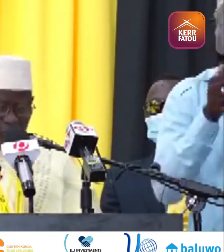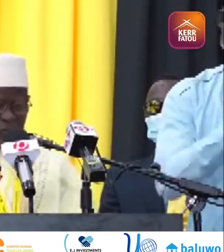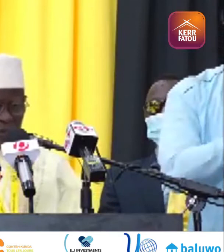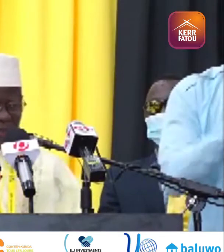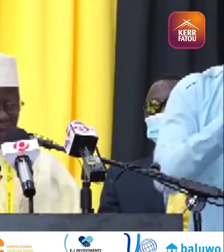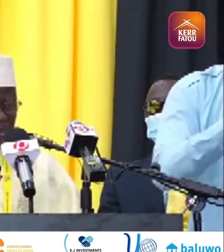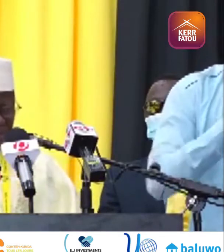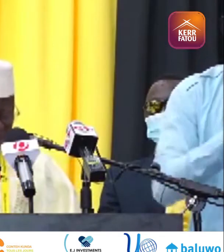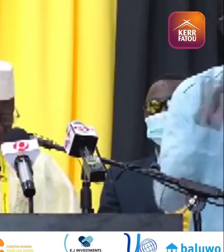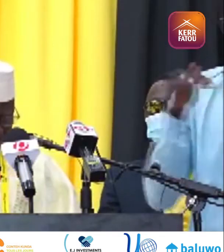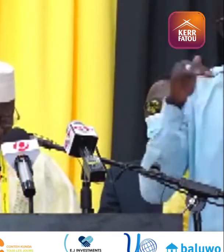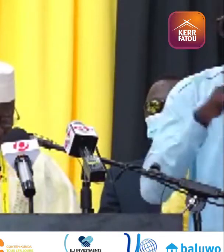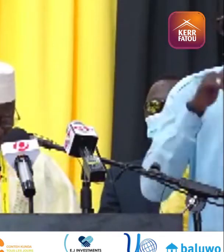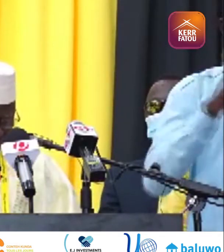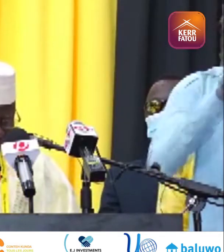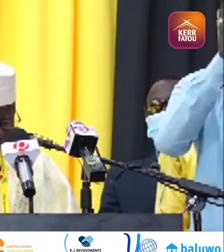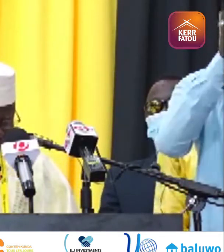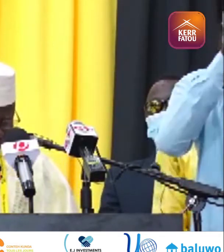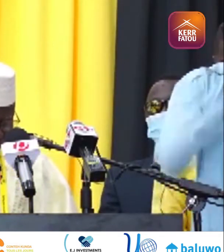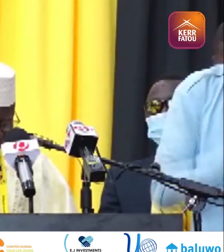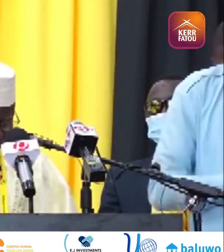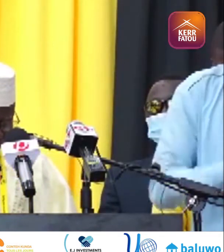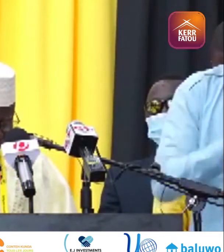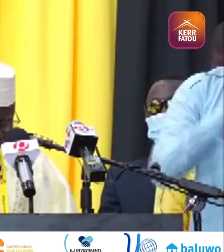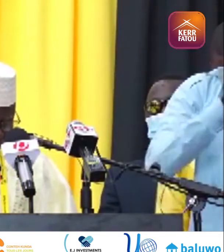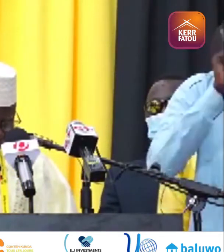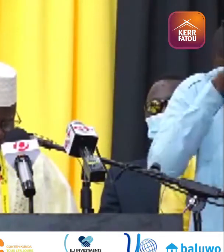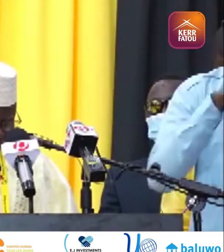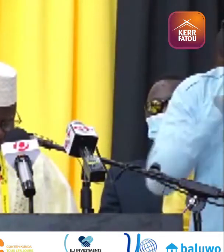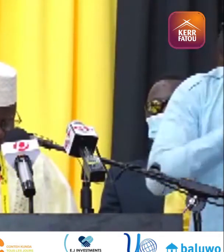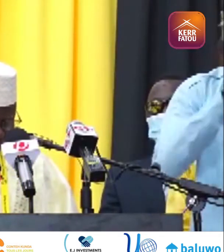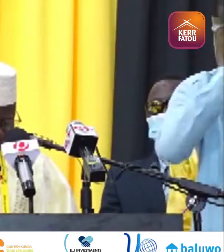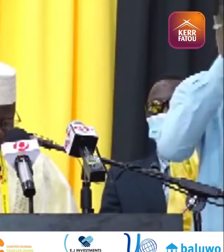in honor of UDP in Brikama.